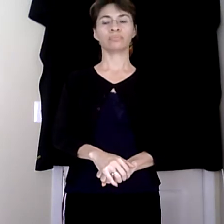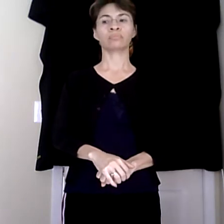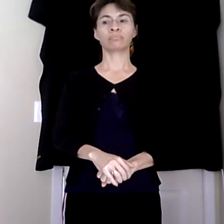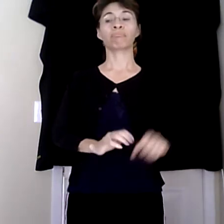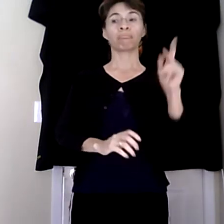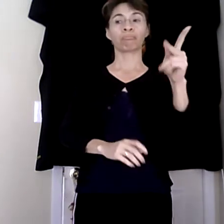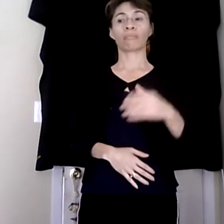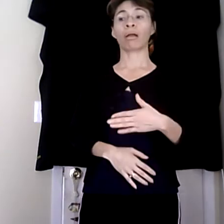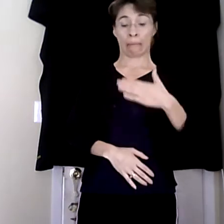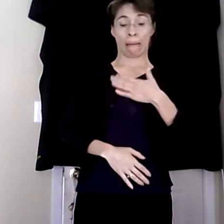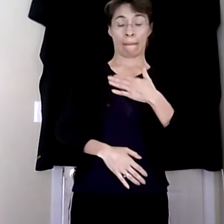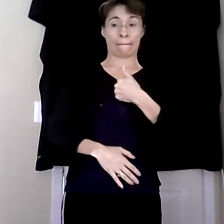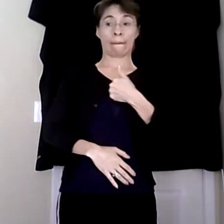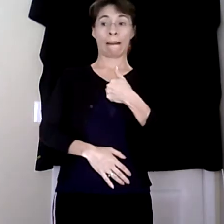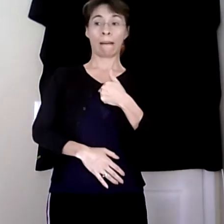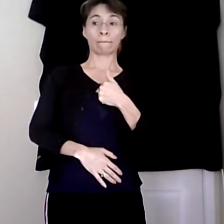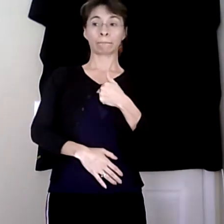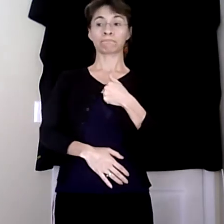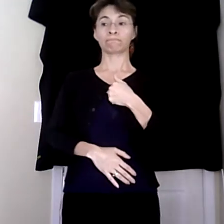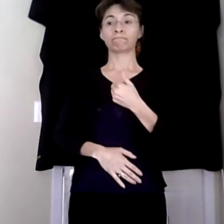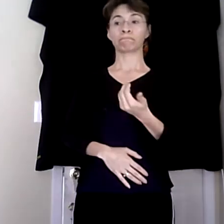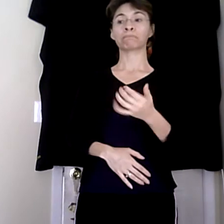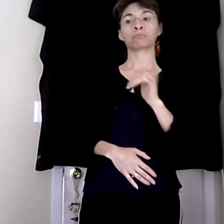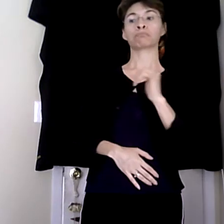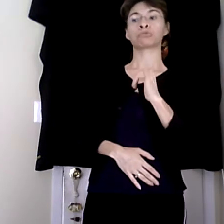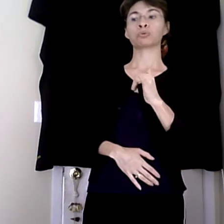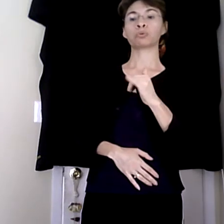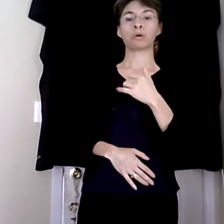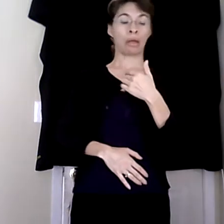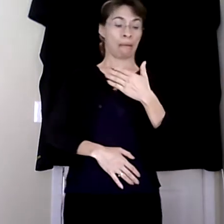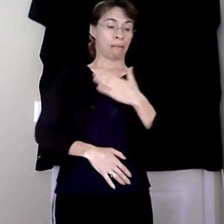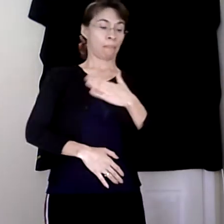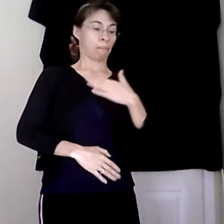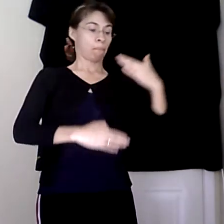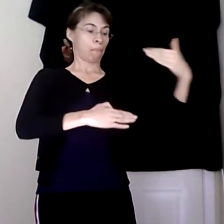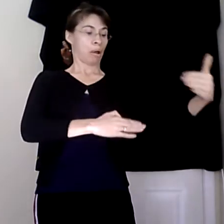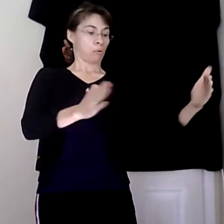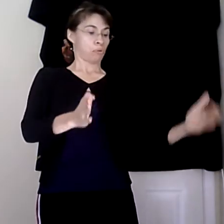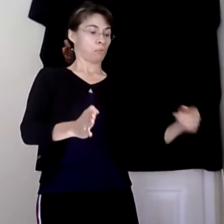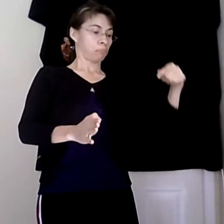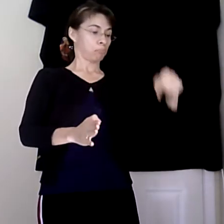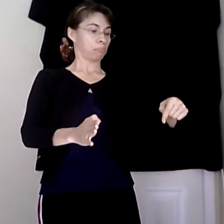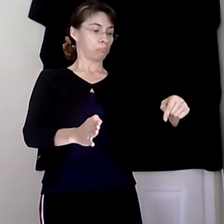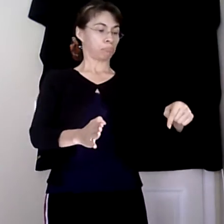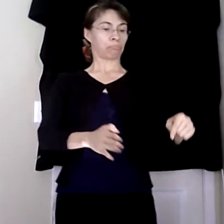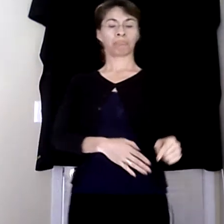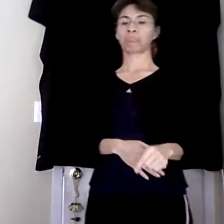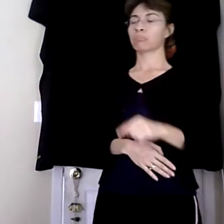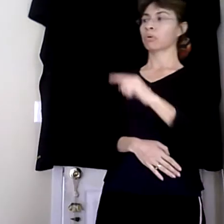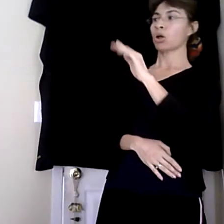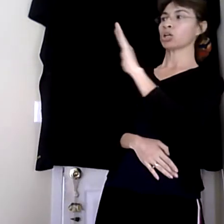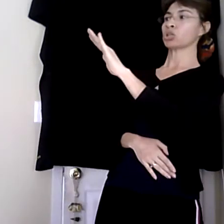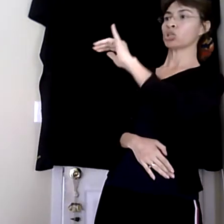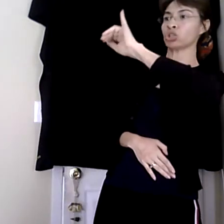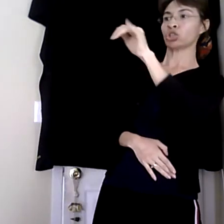Okay, I'll check into that. I can feel the vibration to see if they're loud or not. Thank you for sharing that with me. I